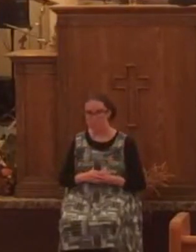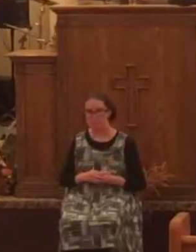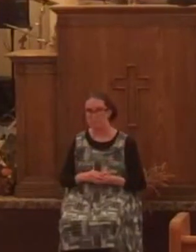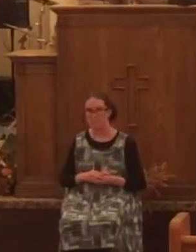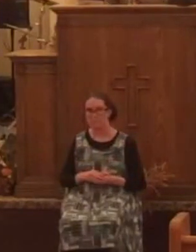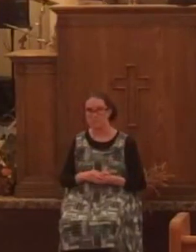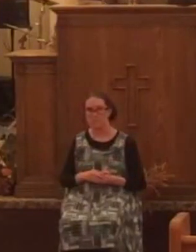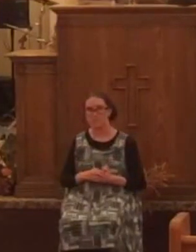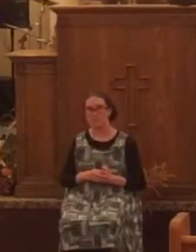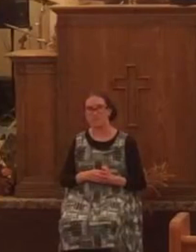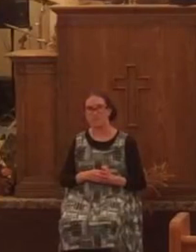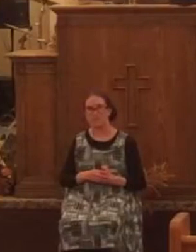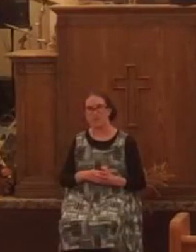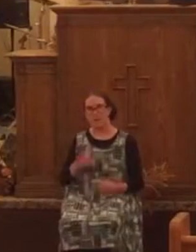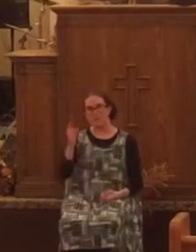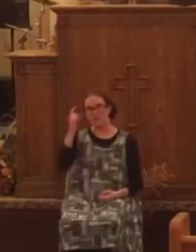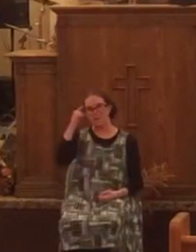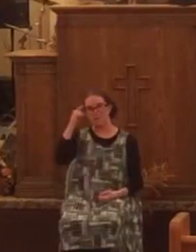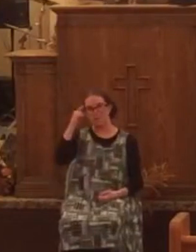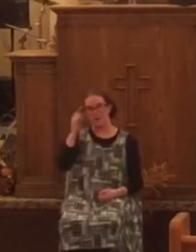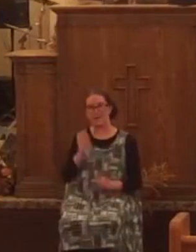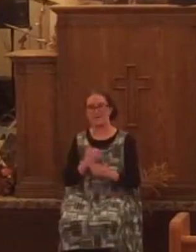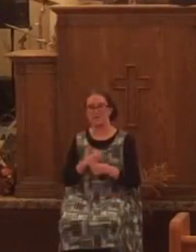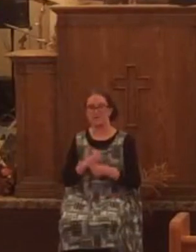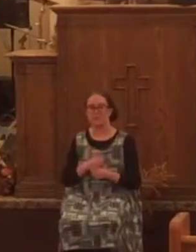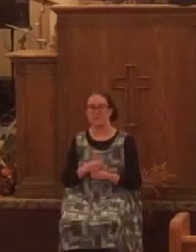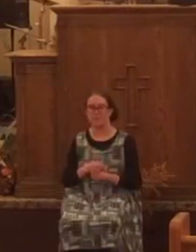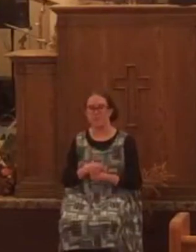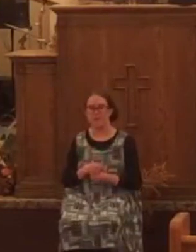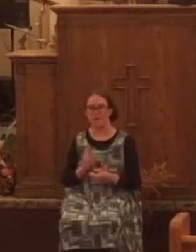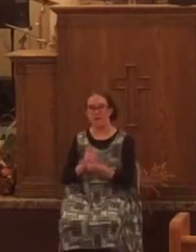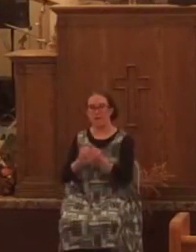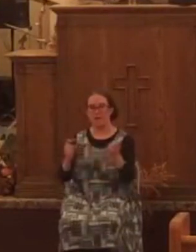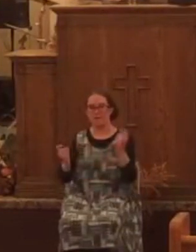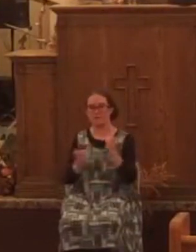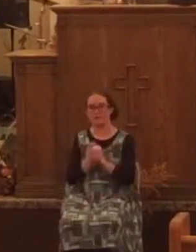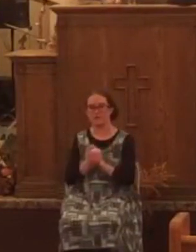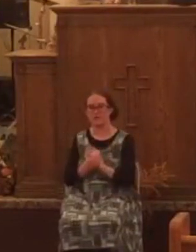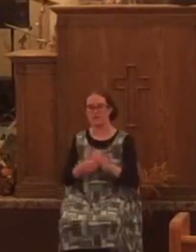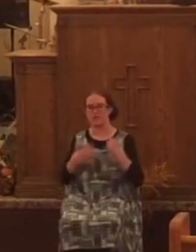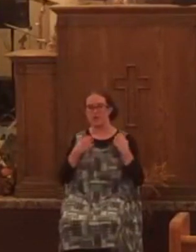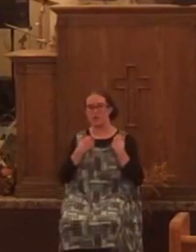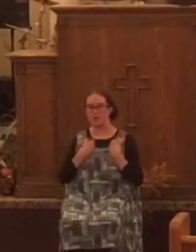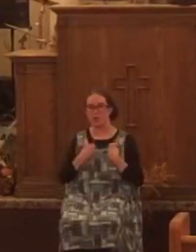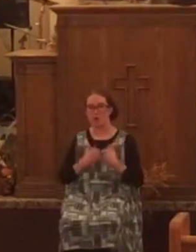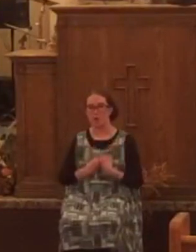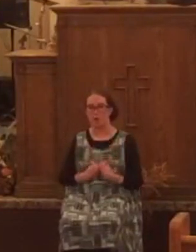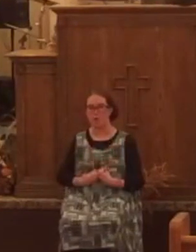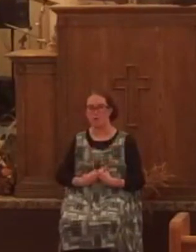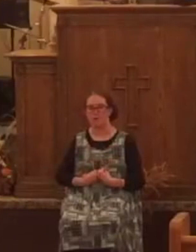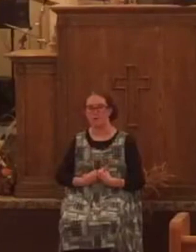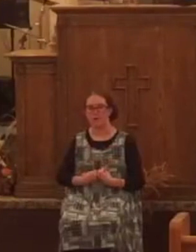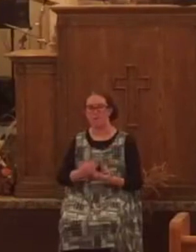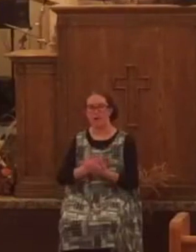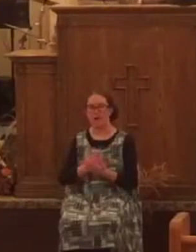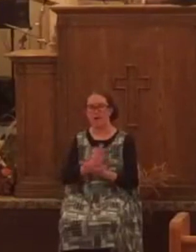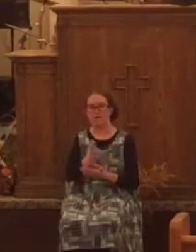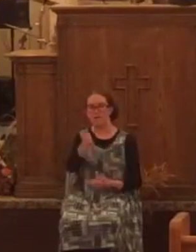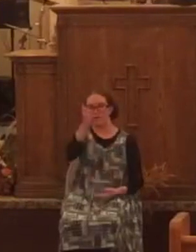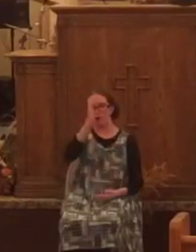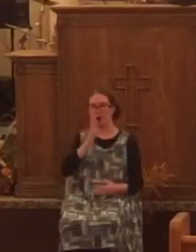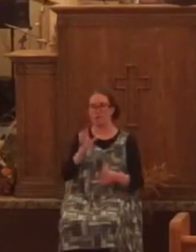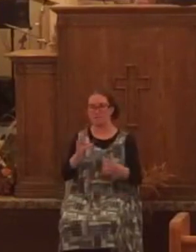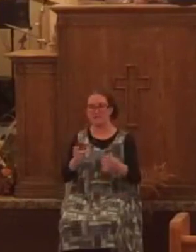Man, you gotta make up your mind. Amen, I'm changing clothes. Amen. I'm letting God